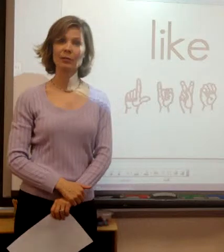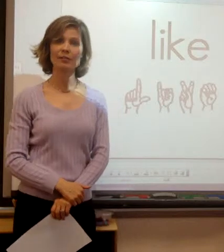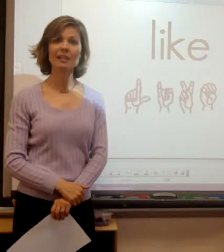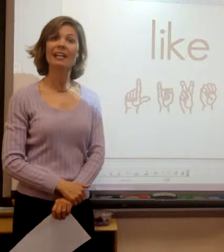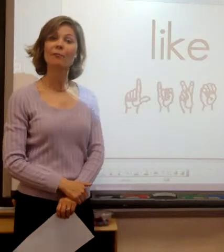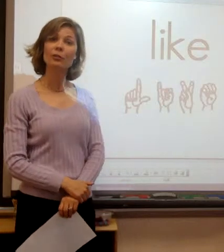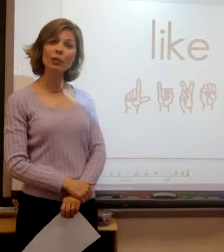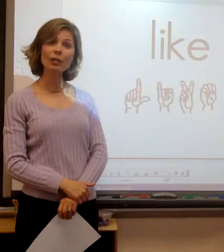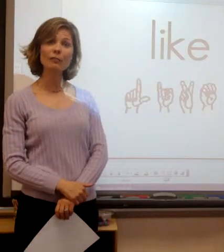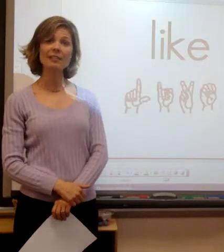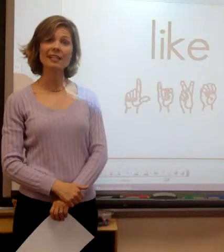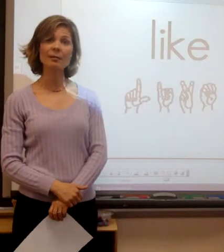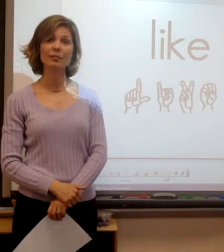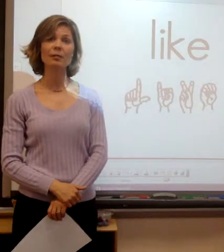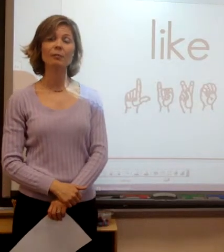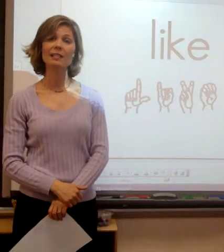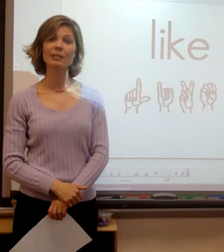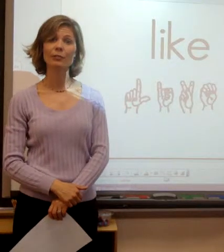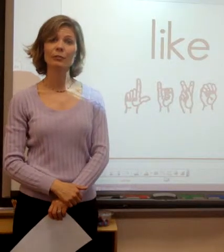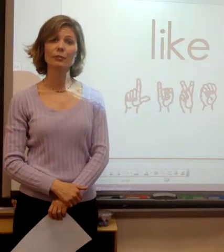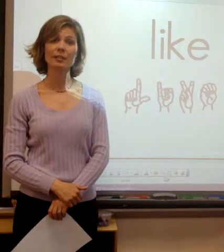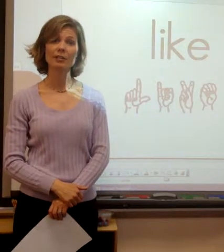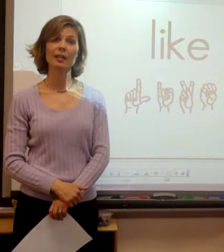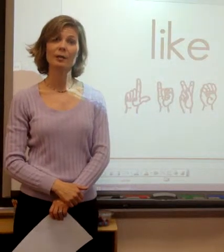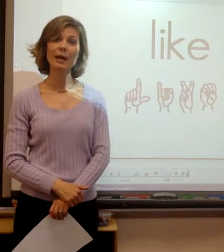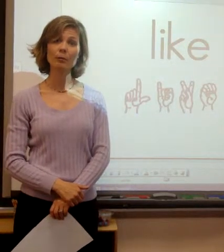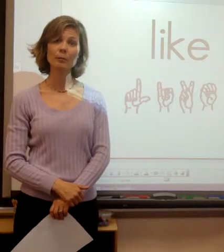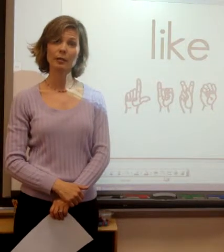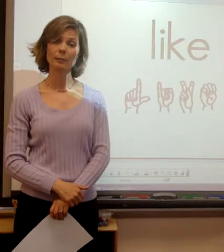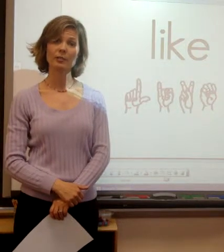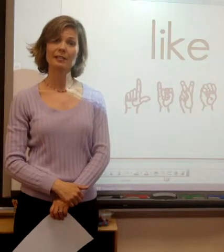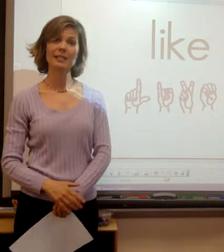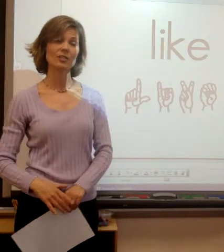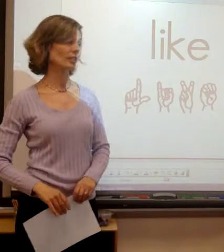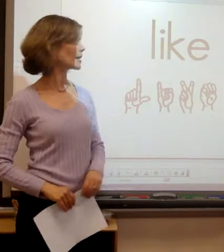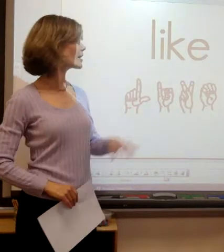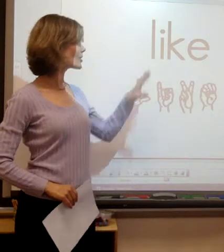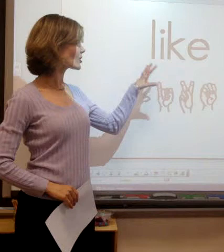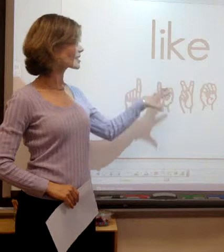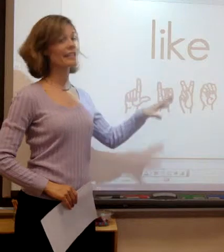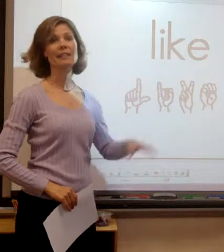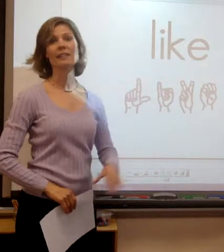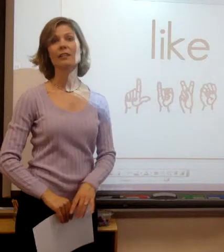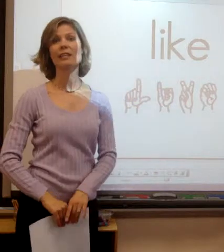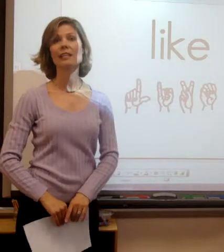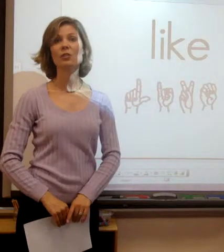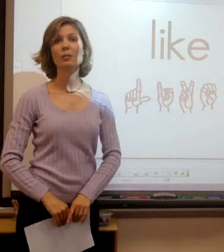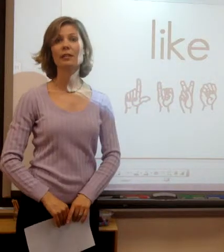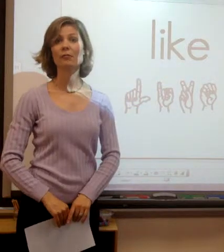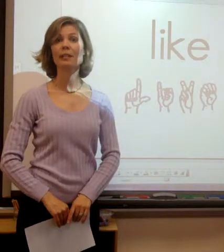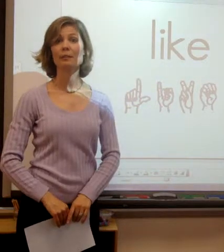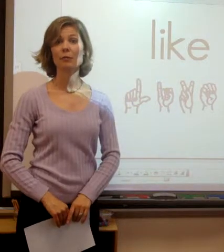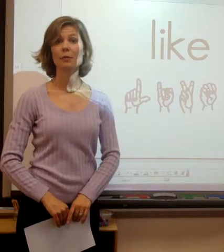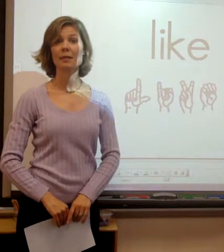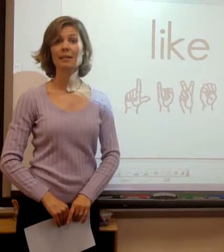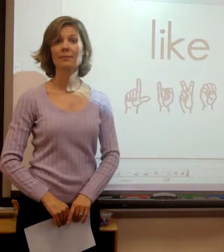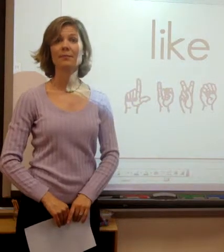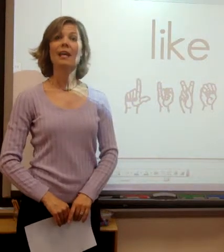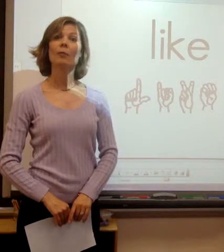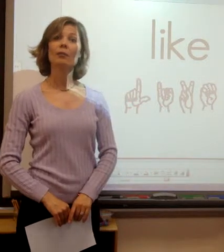words. And I put all of the sight words that we need to learn for the year on a PowerPoint presentation just like this so that each week they're ready for me. And what